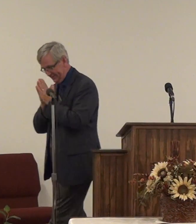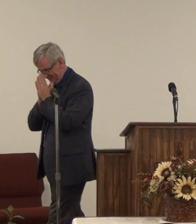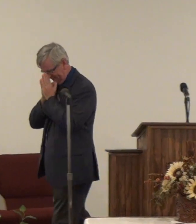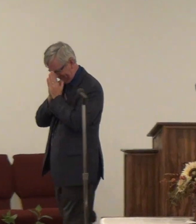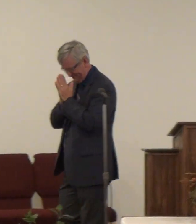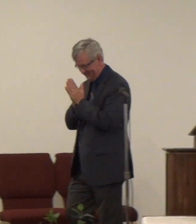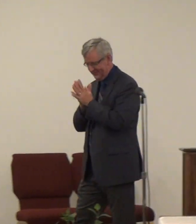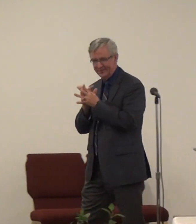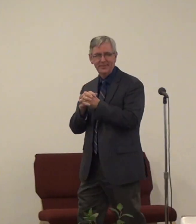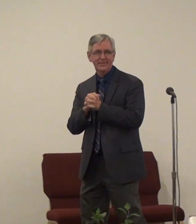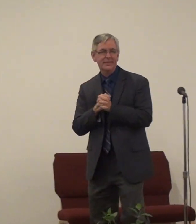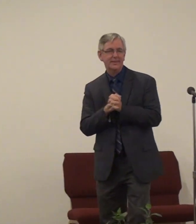pray.